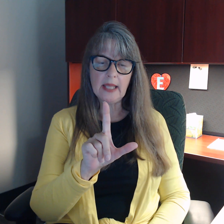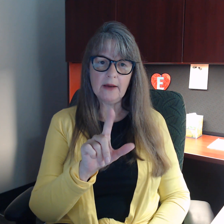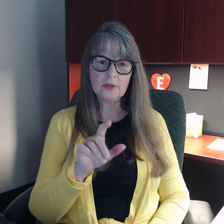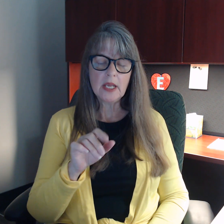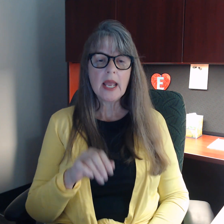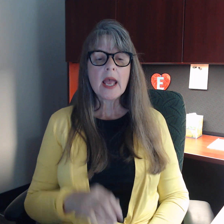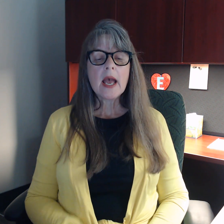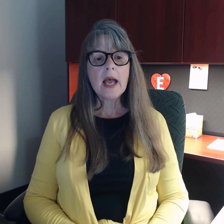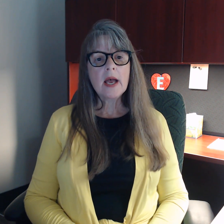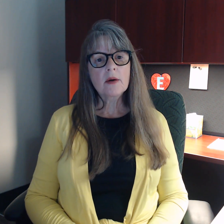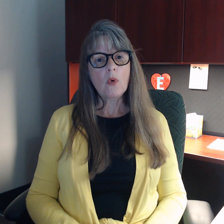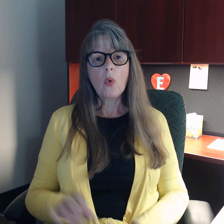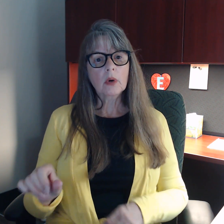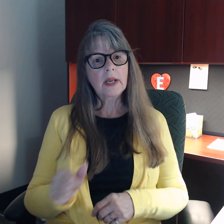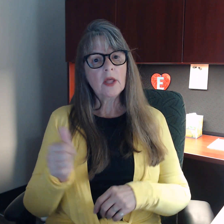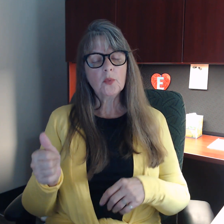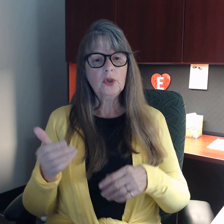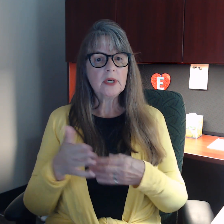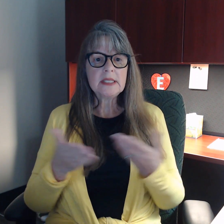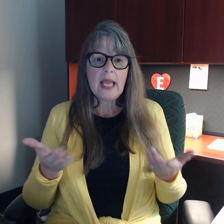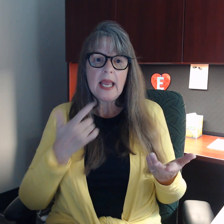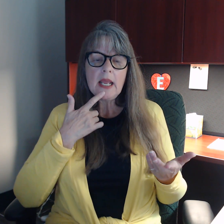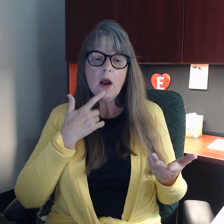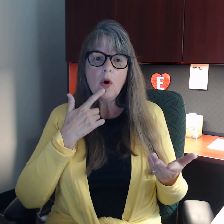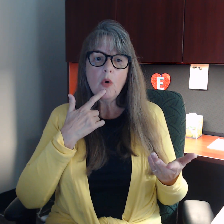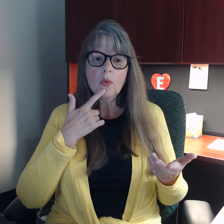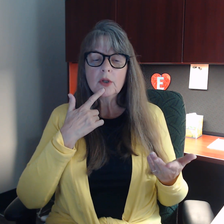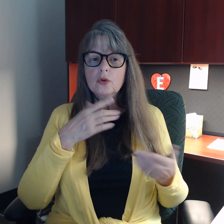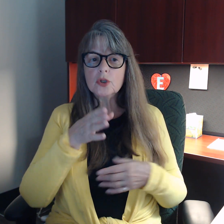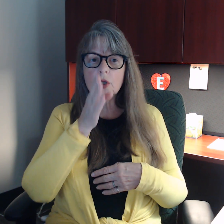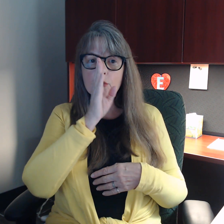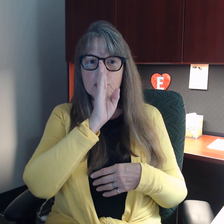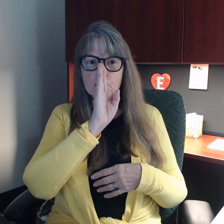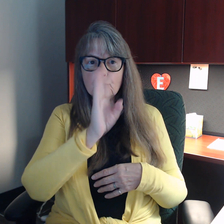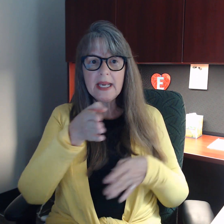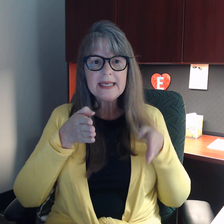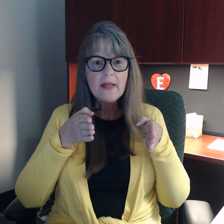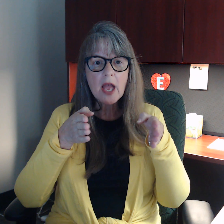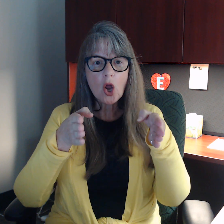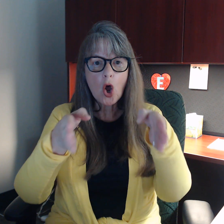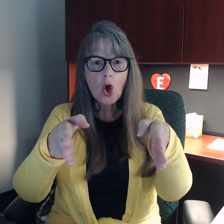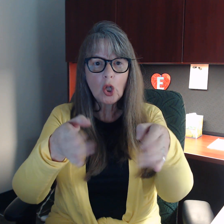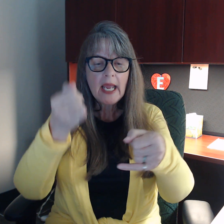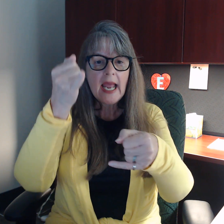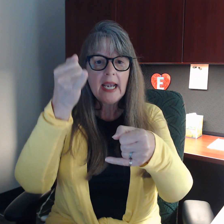left. Or another one, you could say, oh, you just go straight down that hall and it's